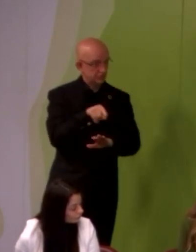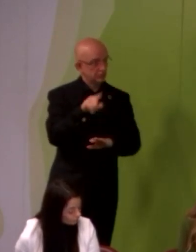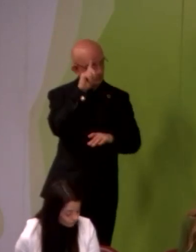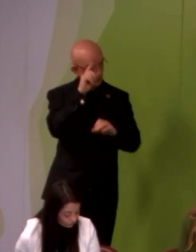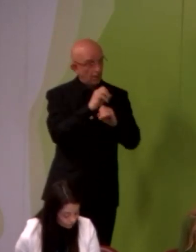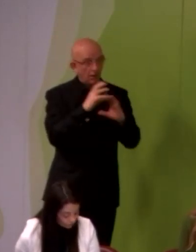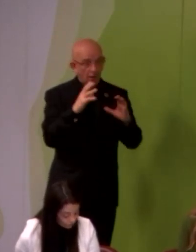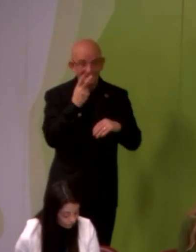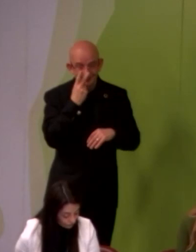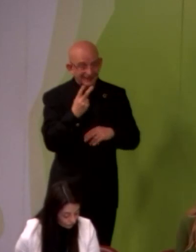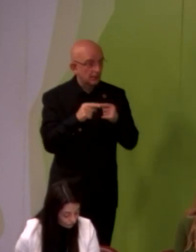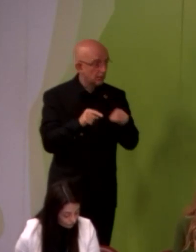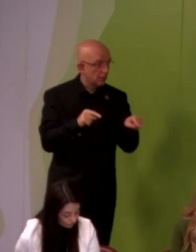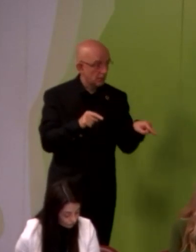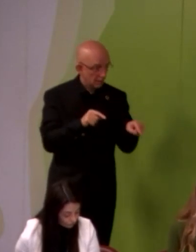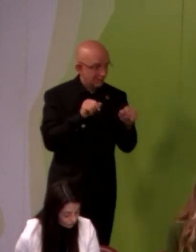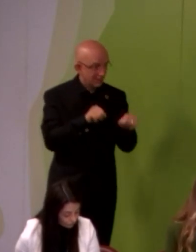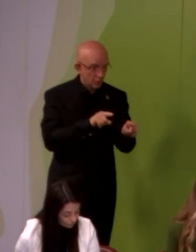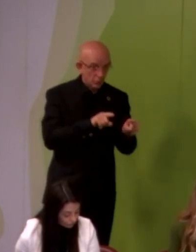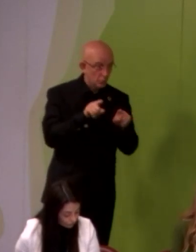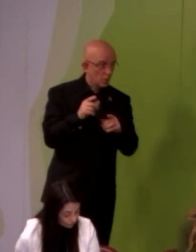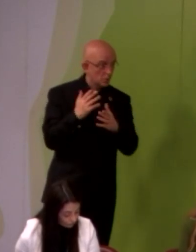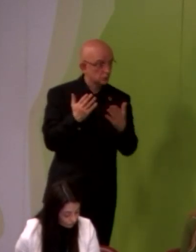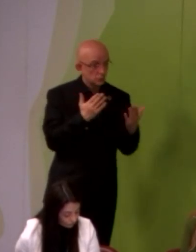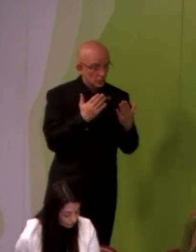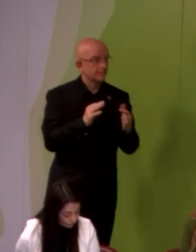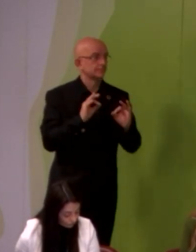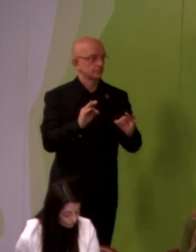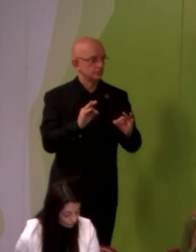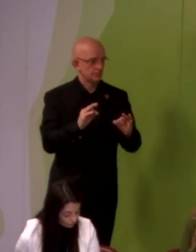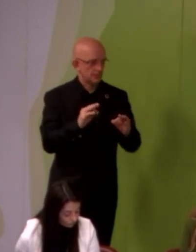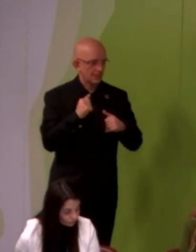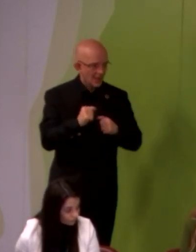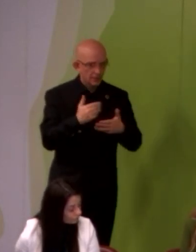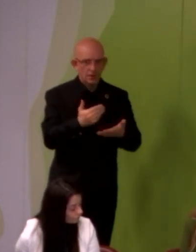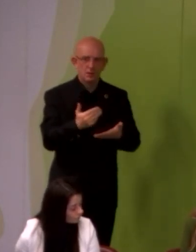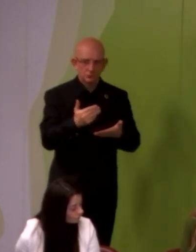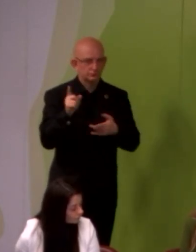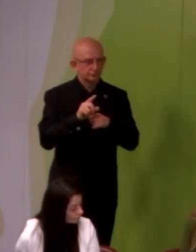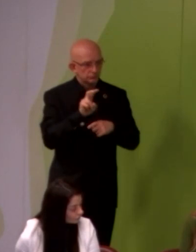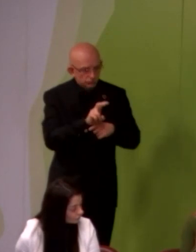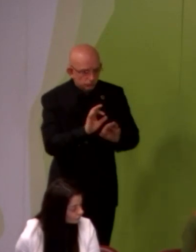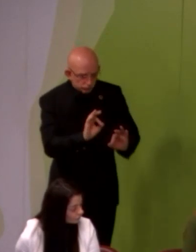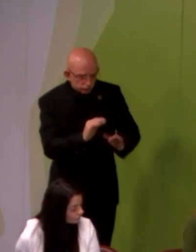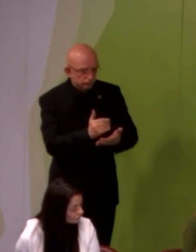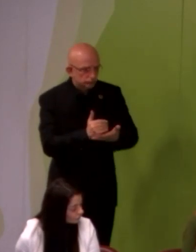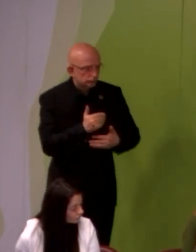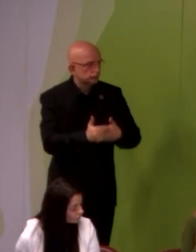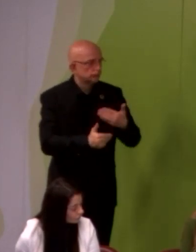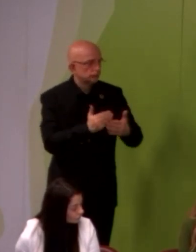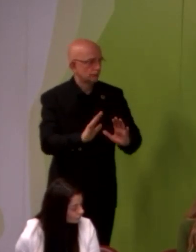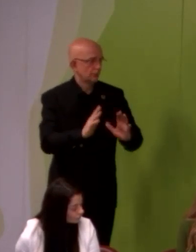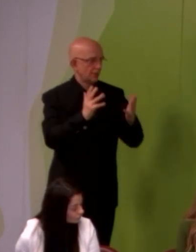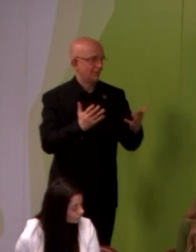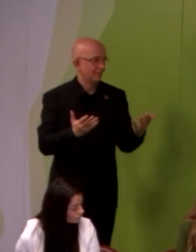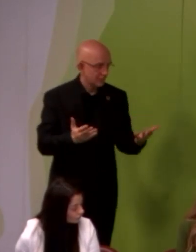school, it would provide greater protection from harm. In fact, 70 out of 72 respondents